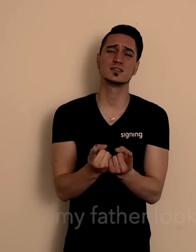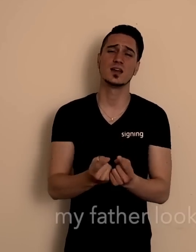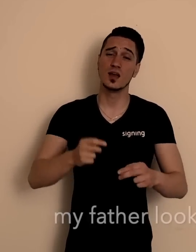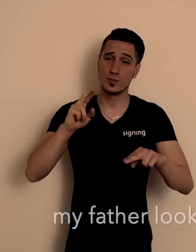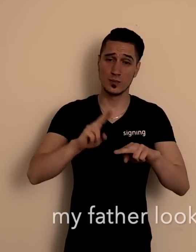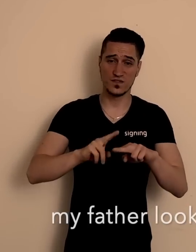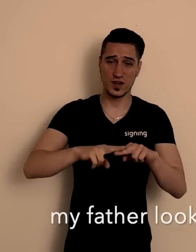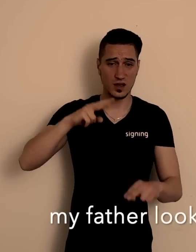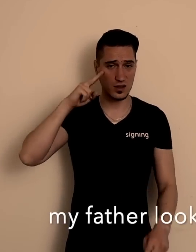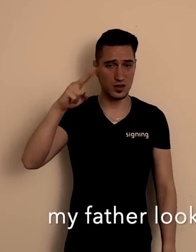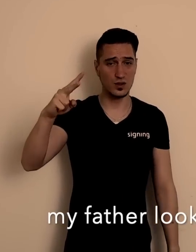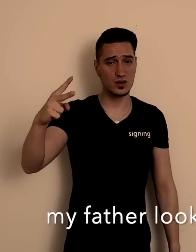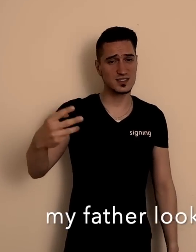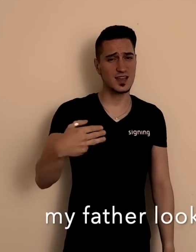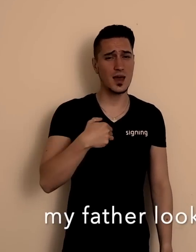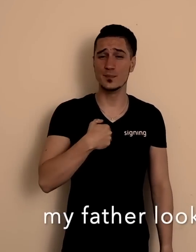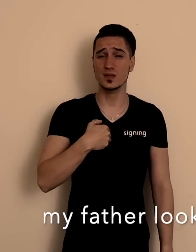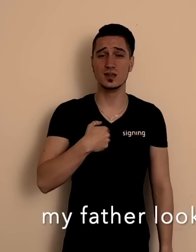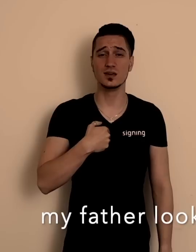My father looked at me